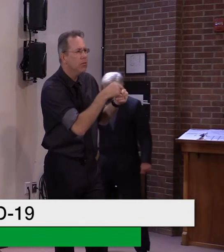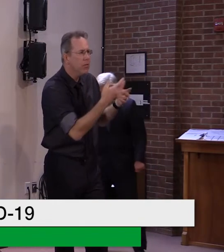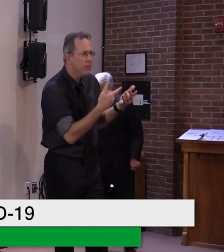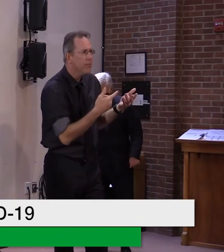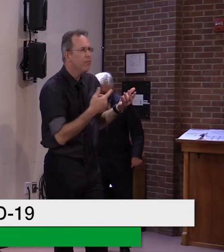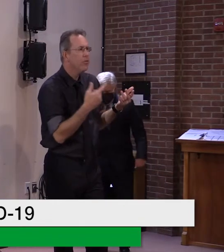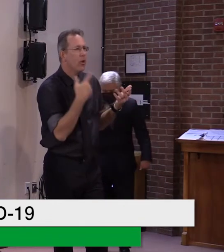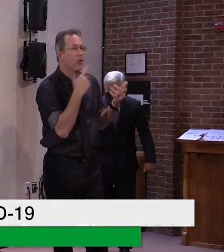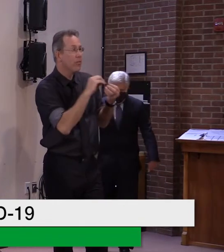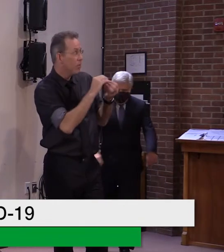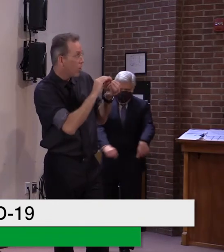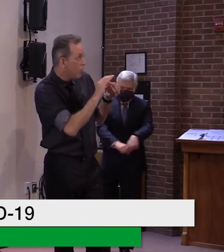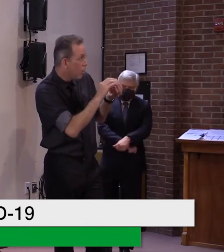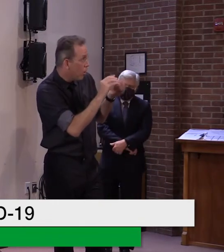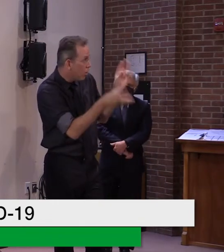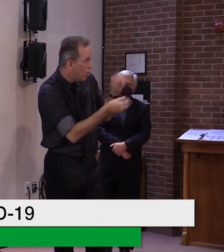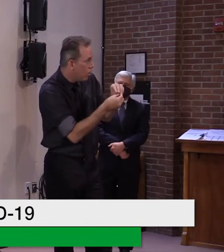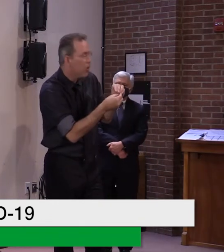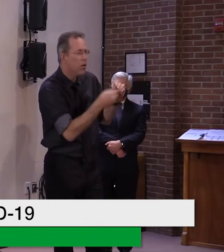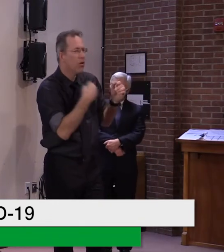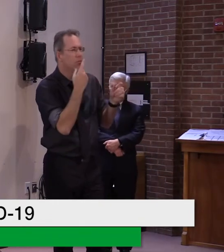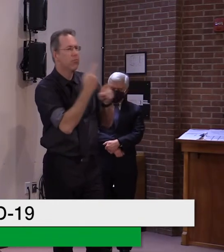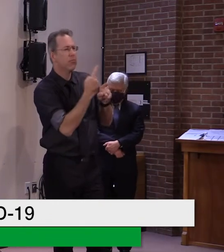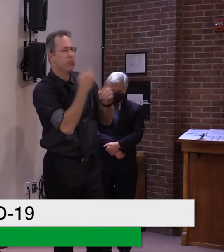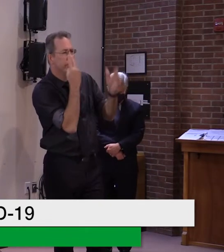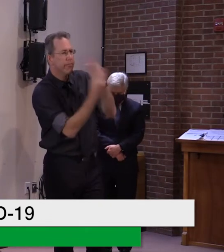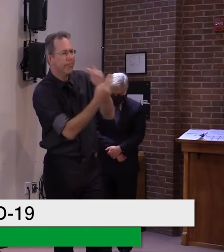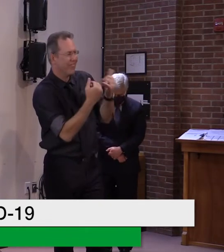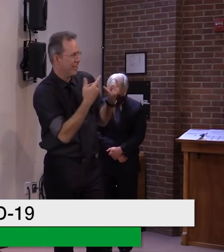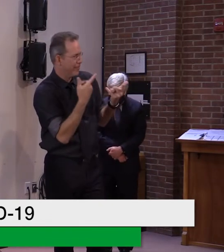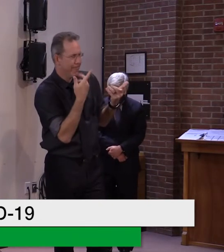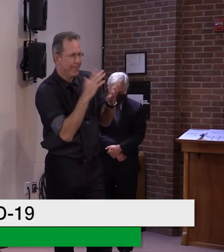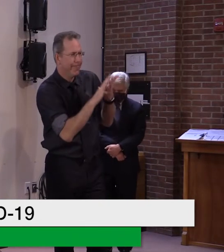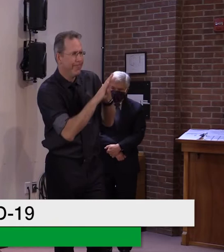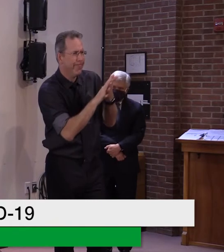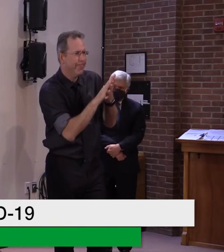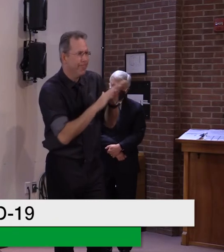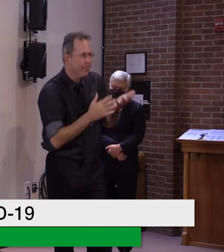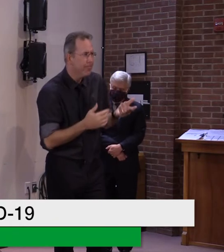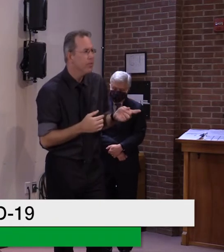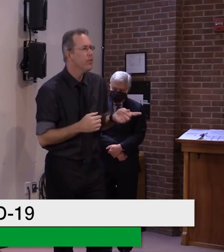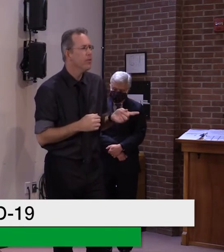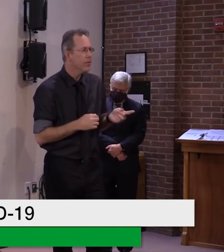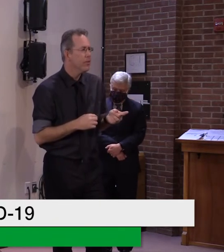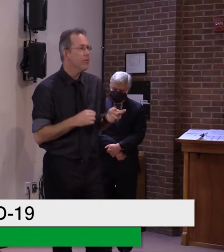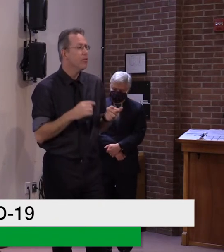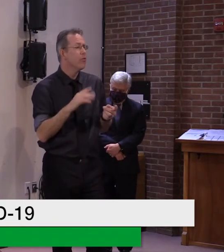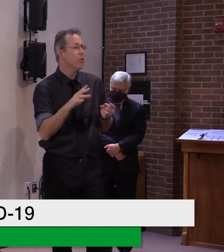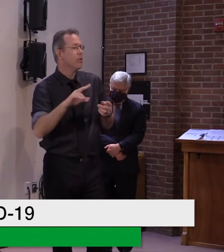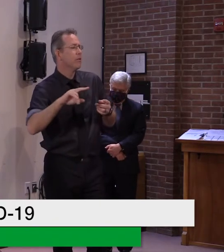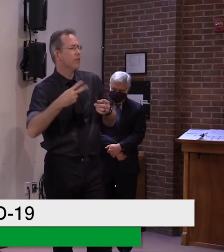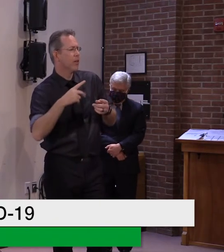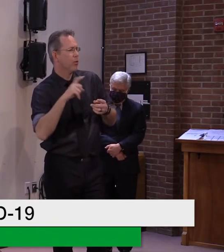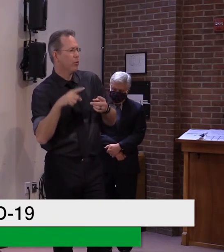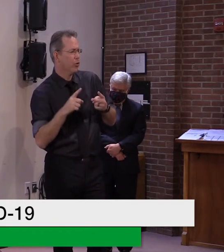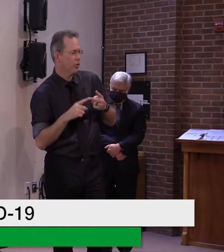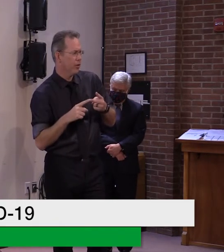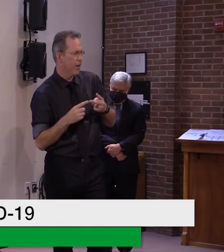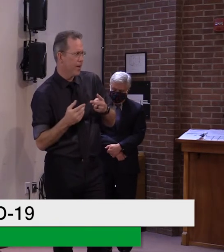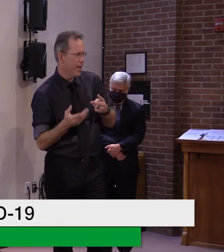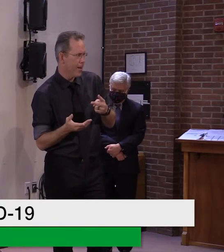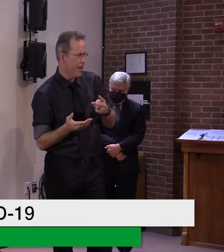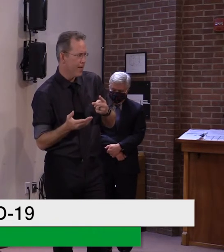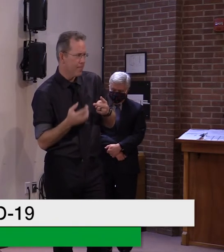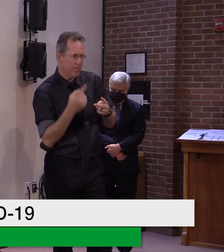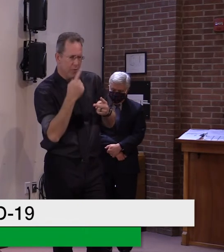about the second part of it and maybe you can just rephrase the second part so i fully understand